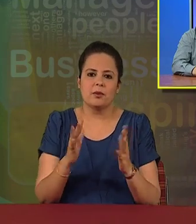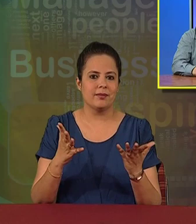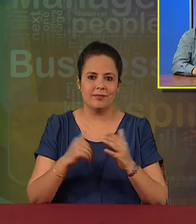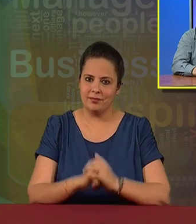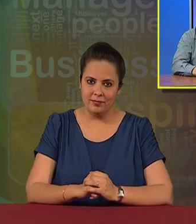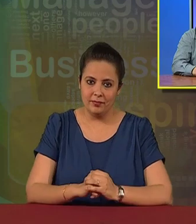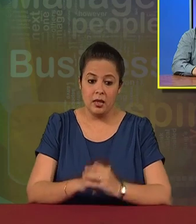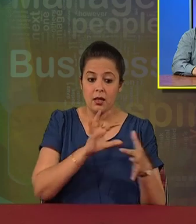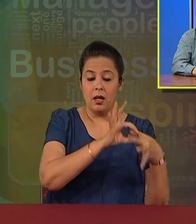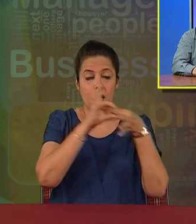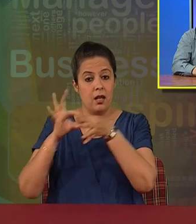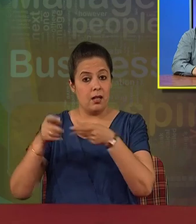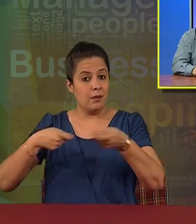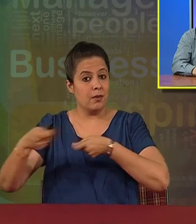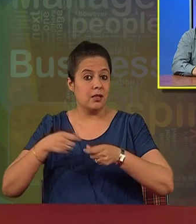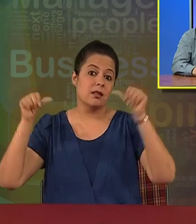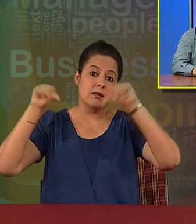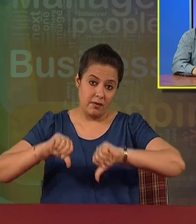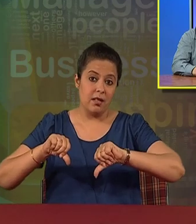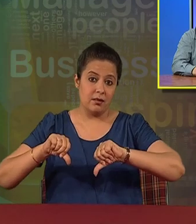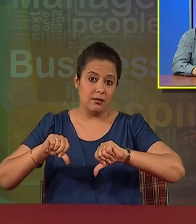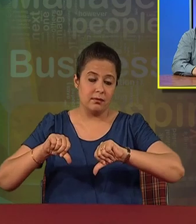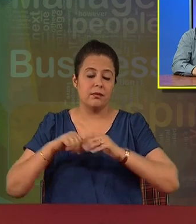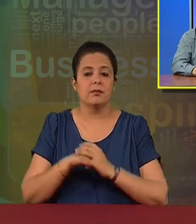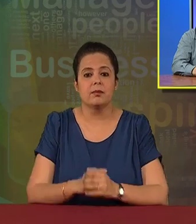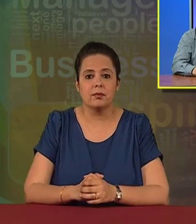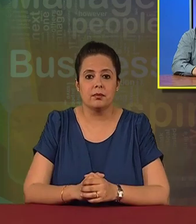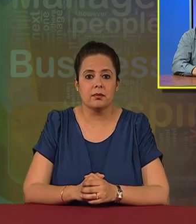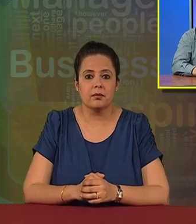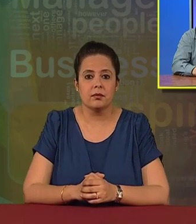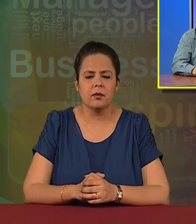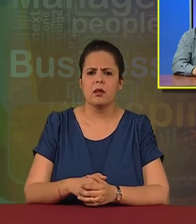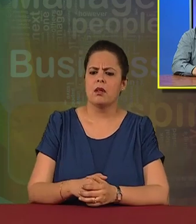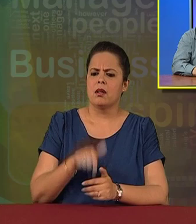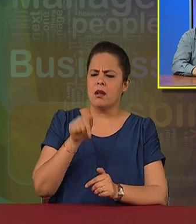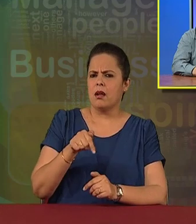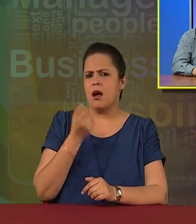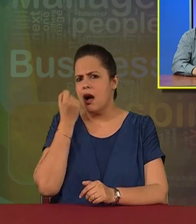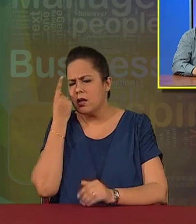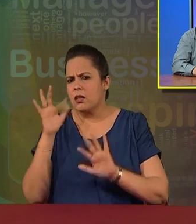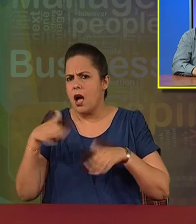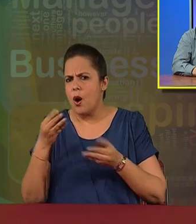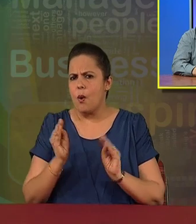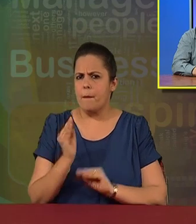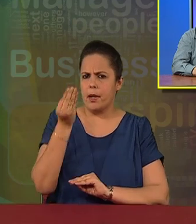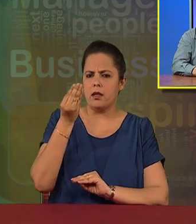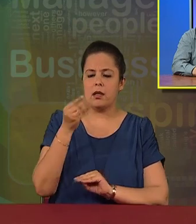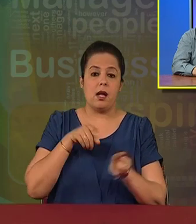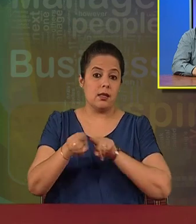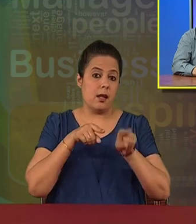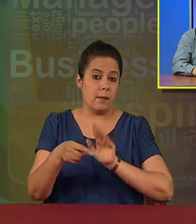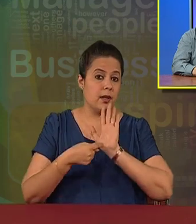result, the business will fail in achieving its common goals. Let me understand it with the help of an